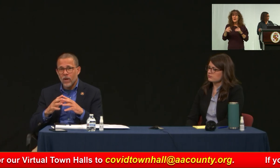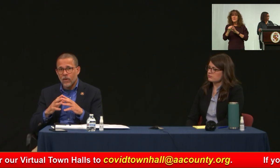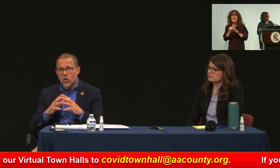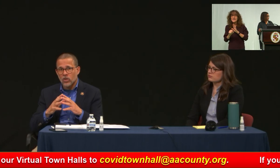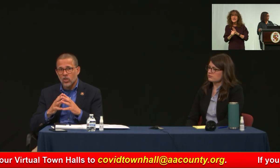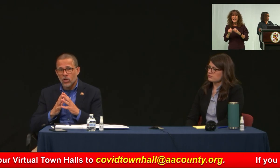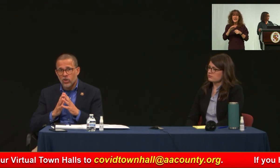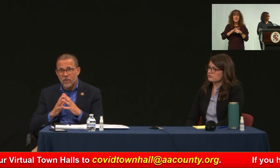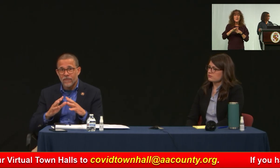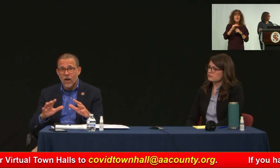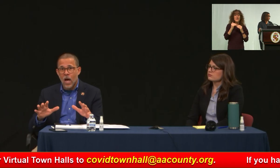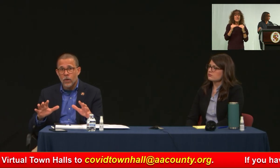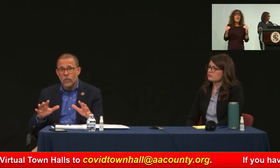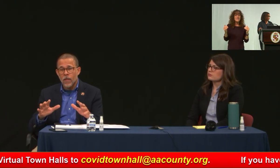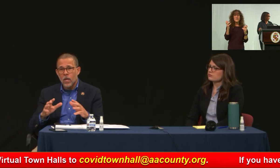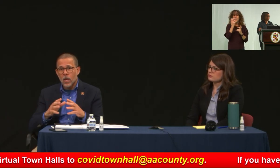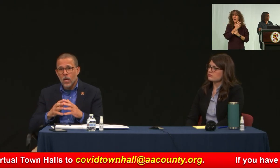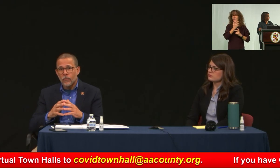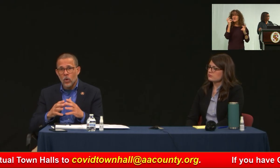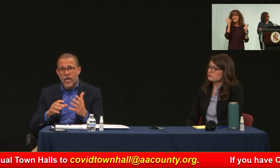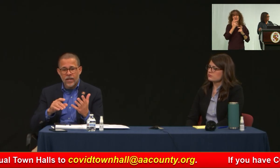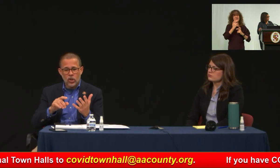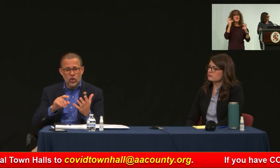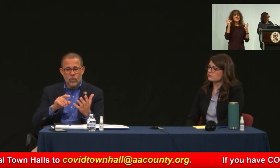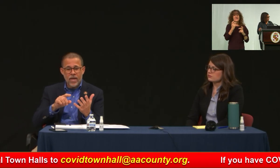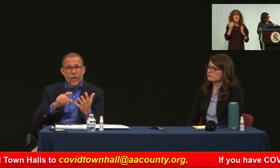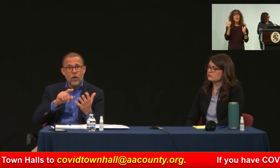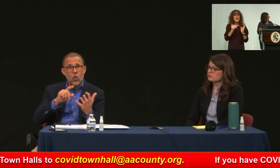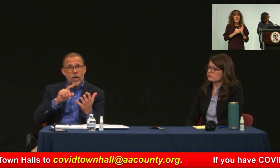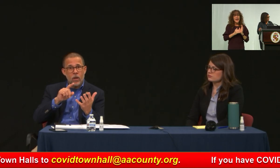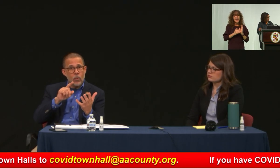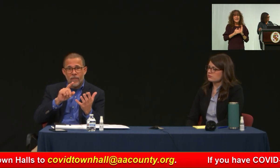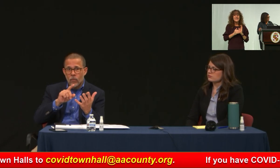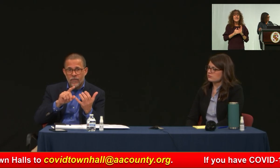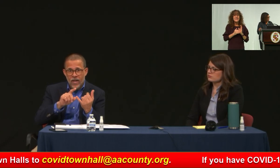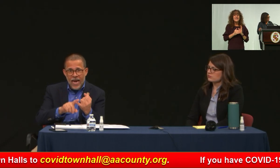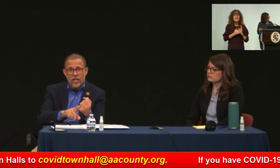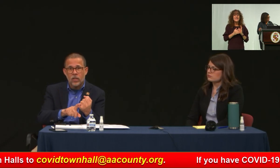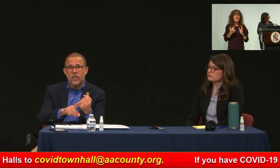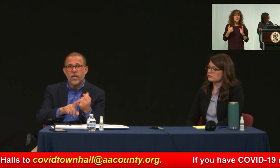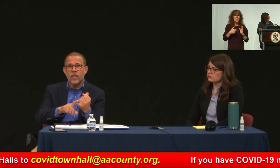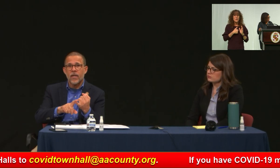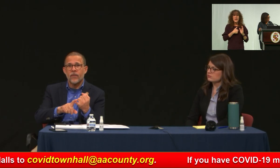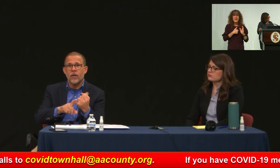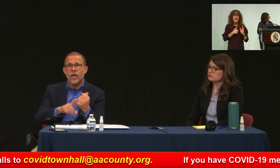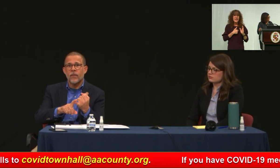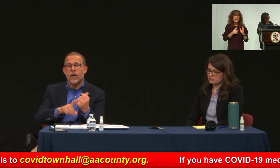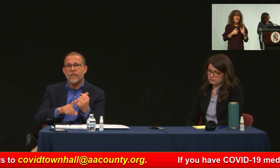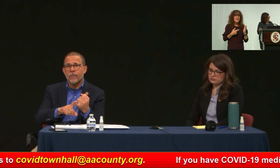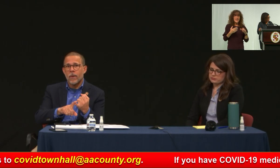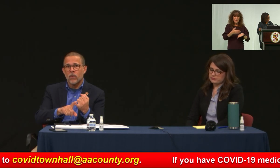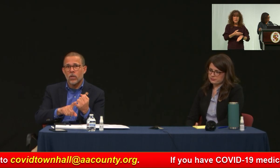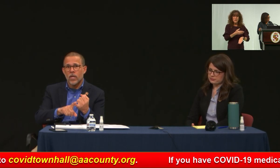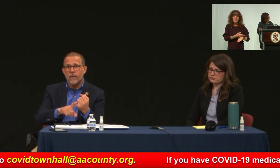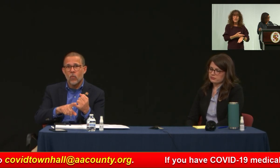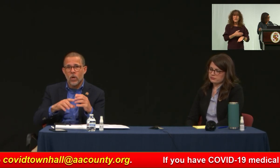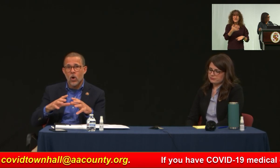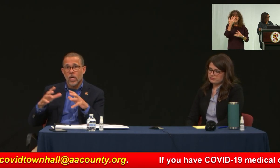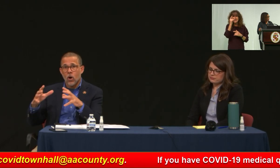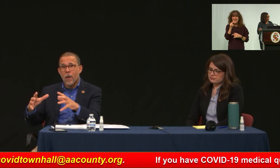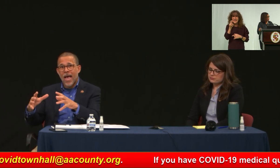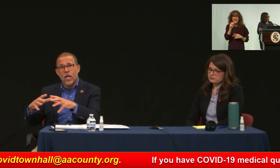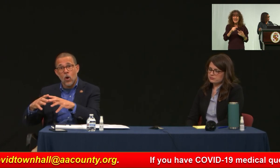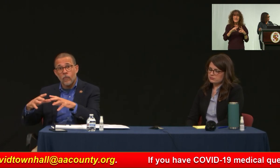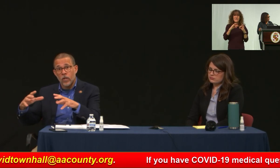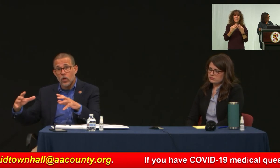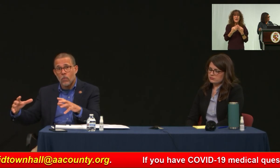level across this country has been phenomenal. So again, just to recap, though, we've enhanced the sick leave and the family medical leave. We're going